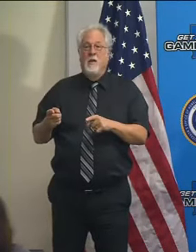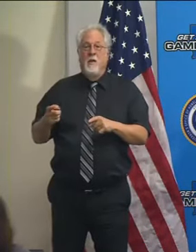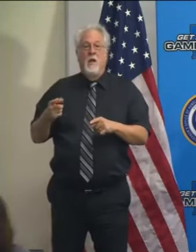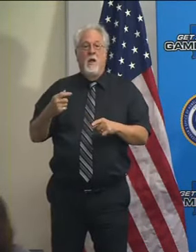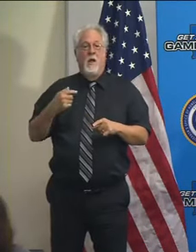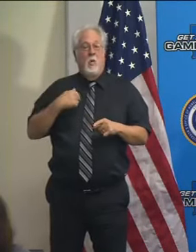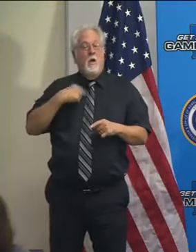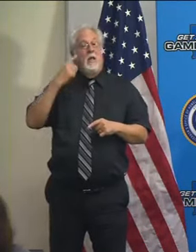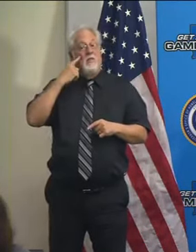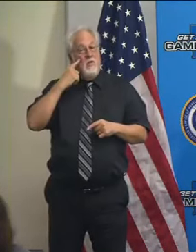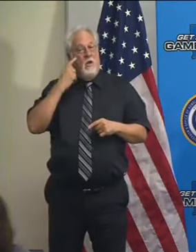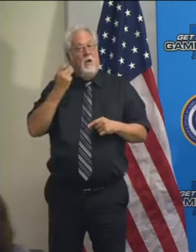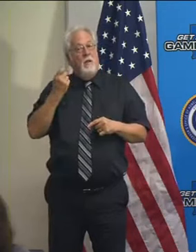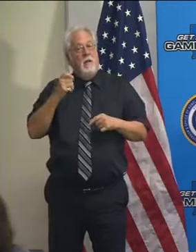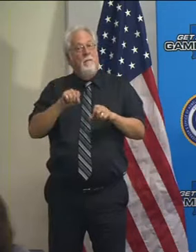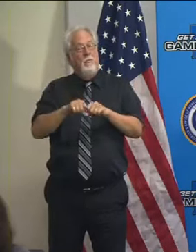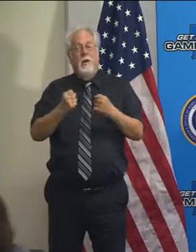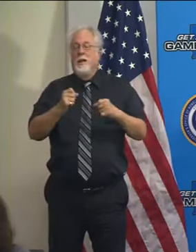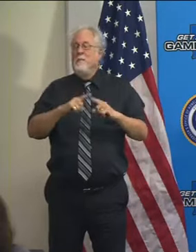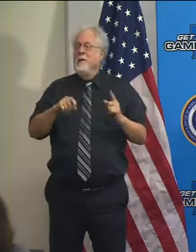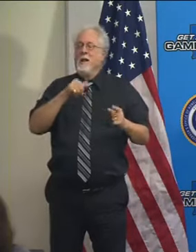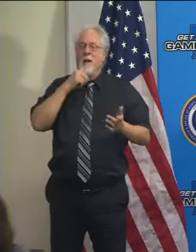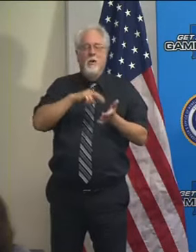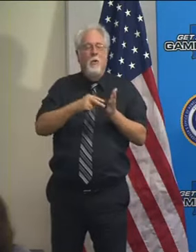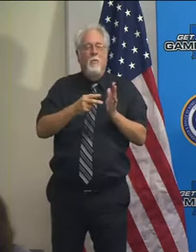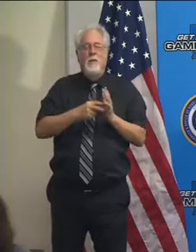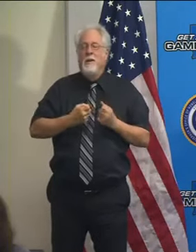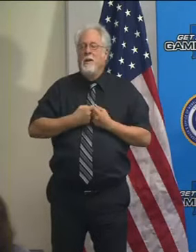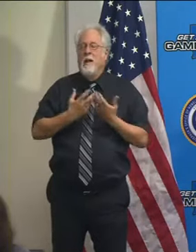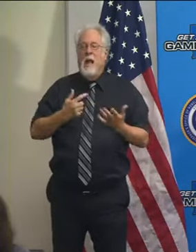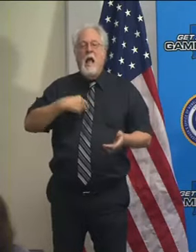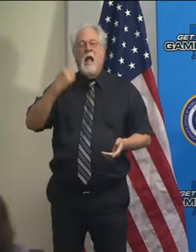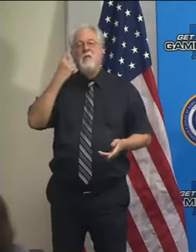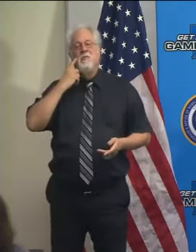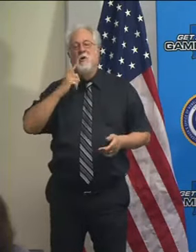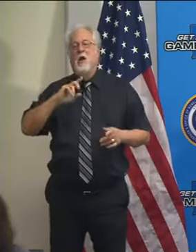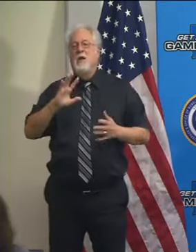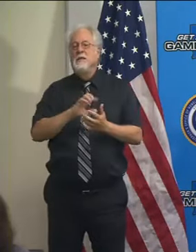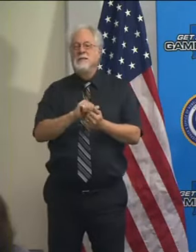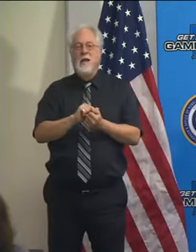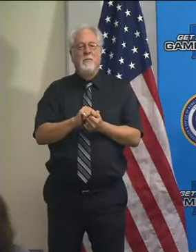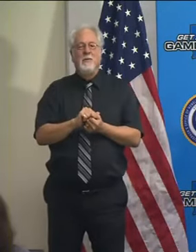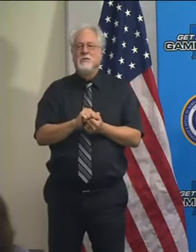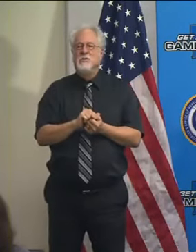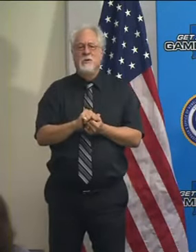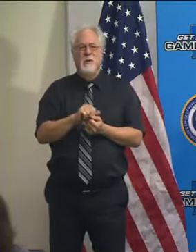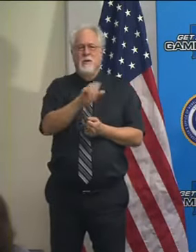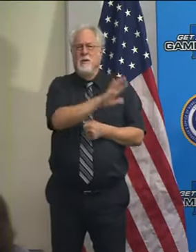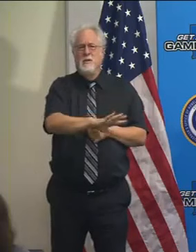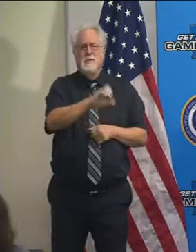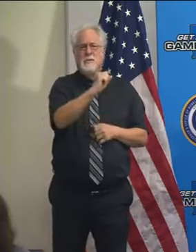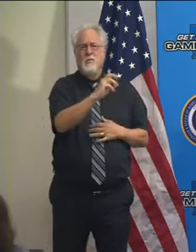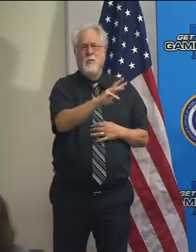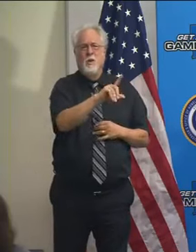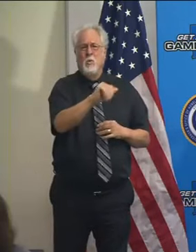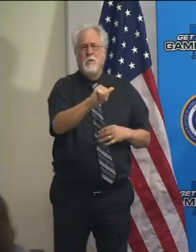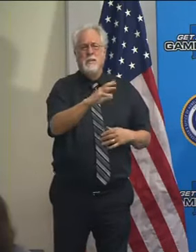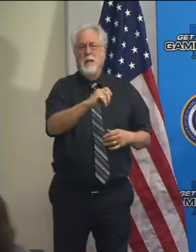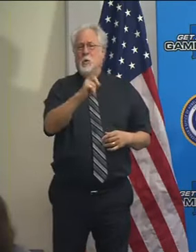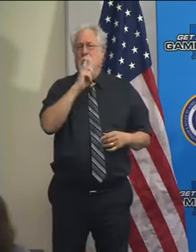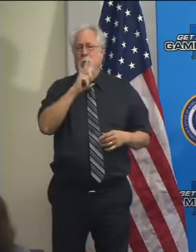caught a break, but I never meant to convey that I thought that the damage across southwest Louisiana and